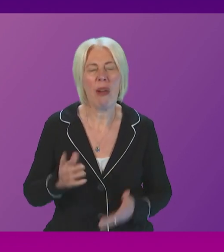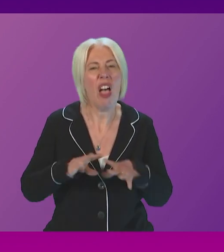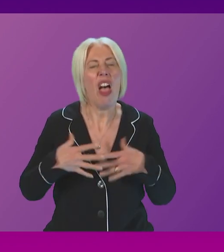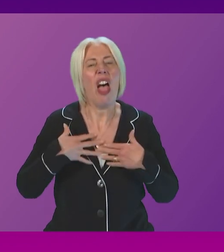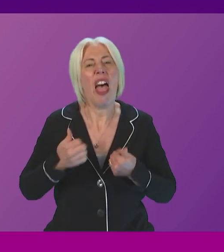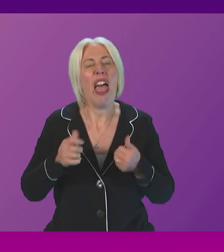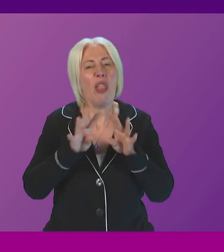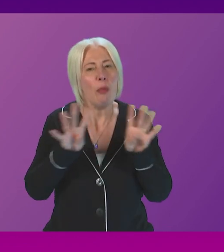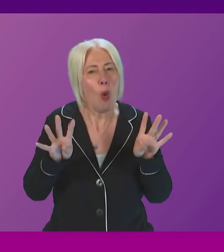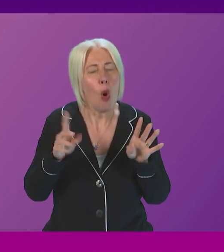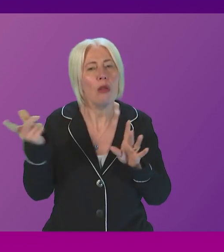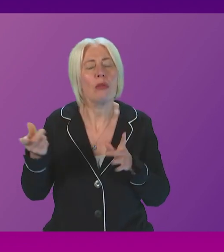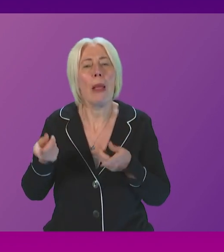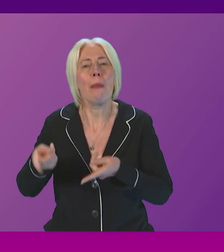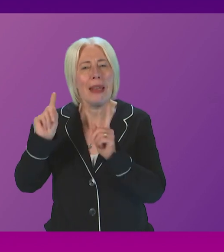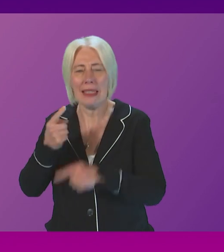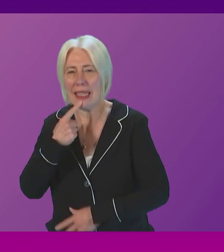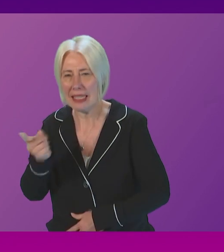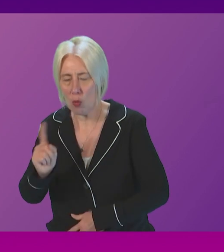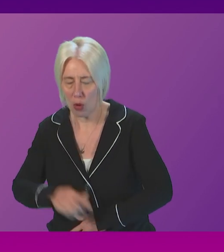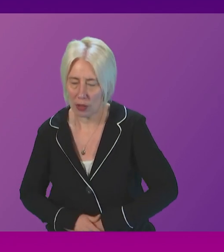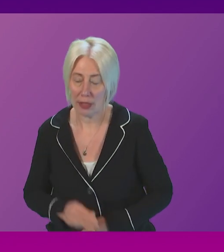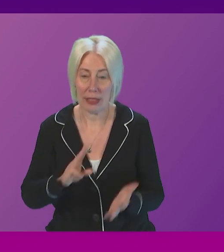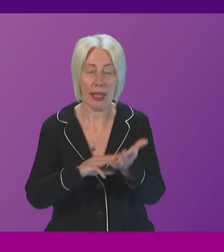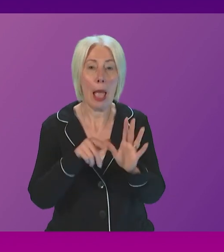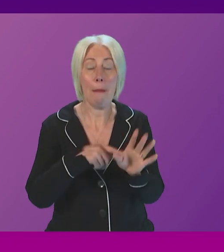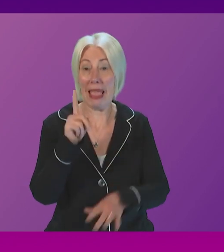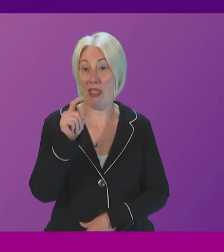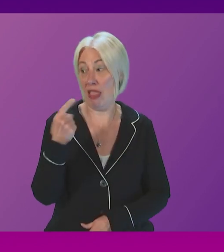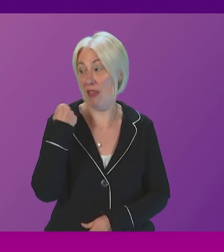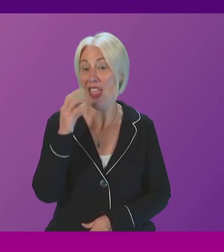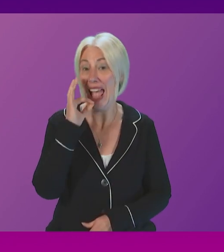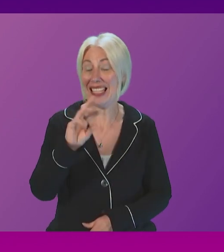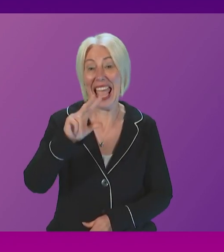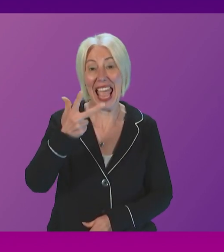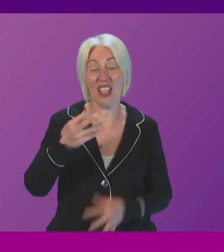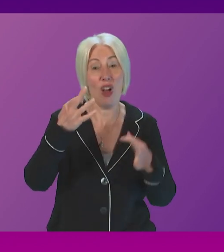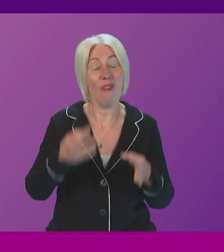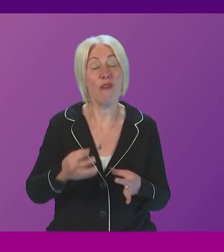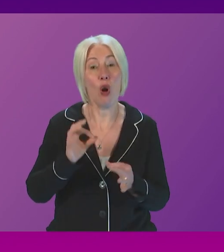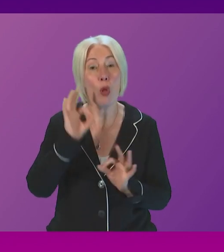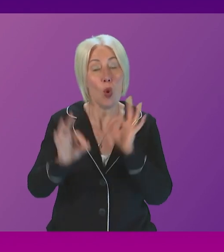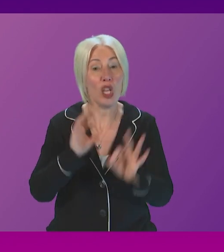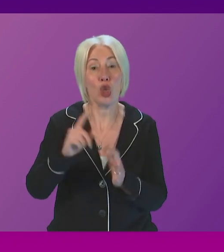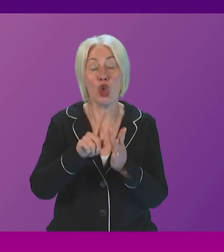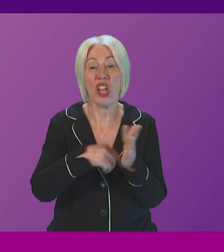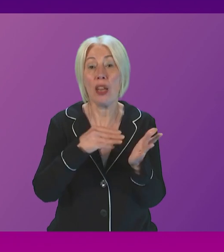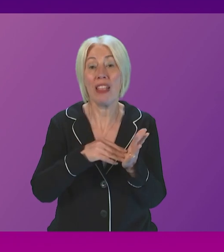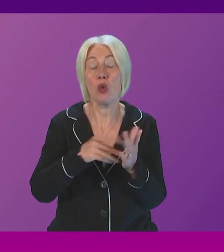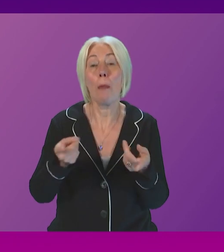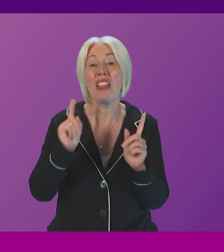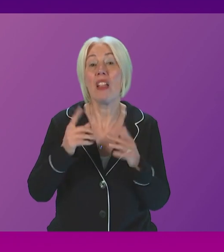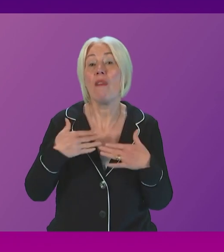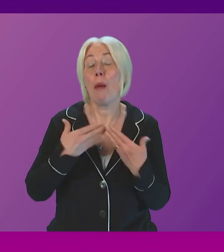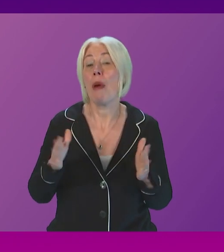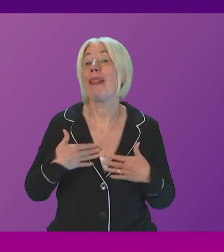the relevant government minister are saying. On May 11th, I asked eight formal questions to Jenny Minter, the Minister for Public Health, to